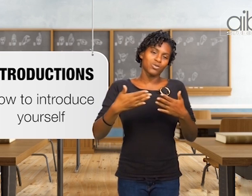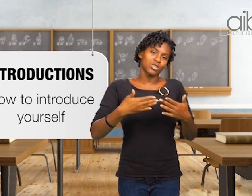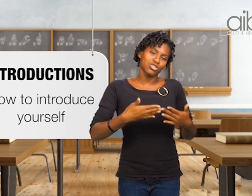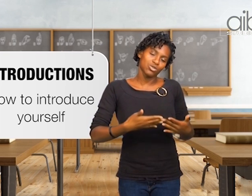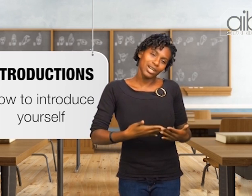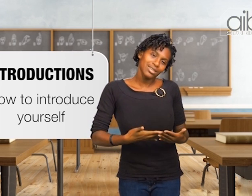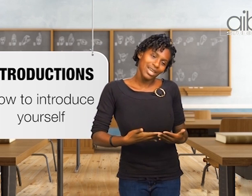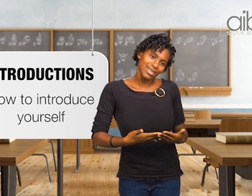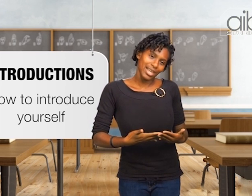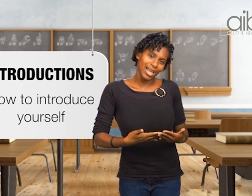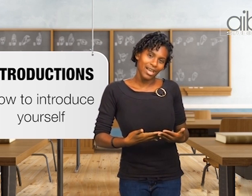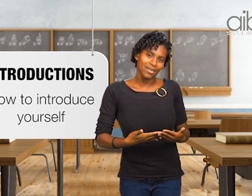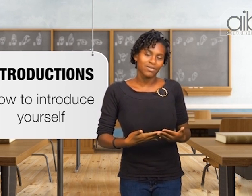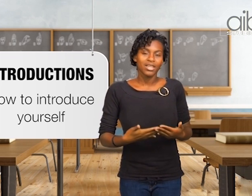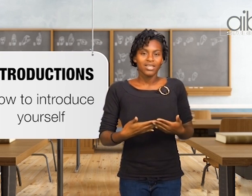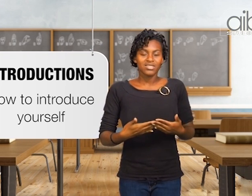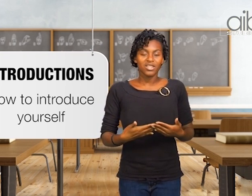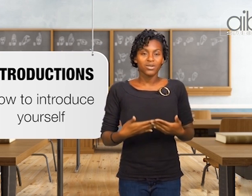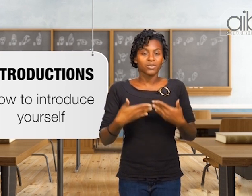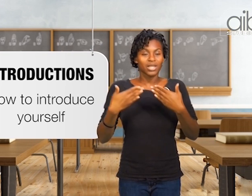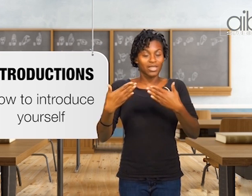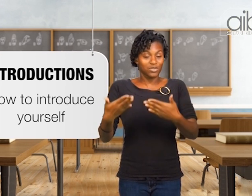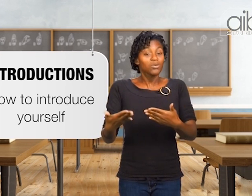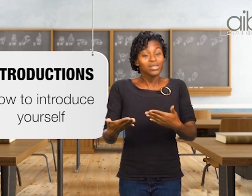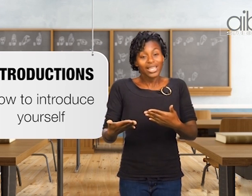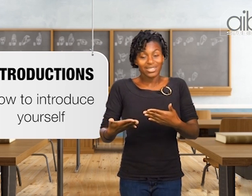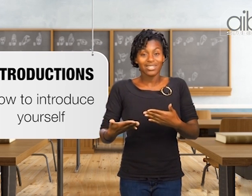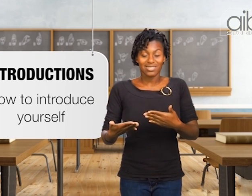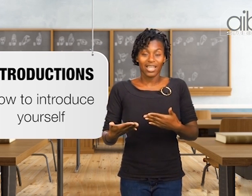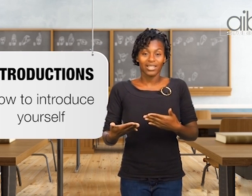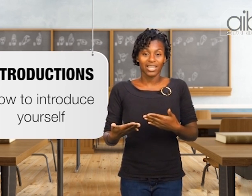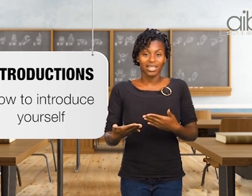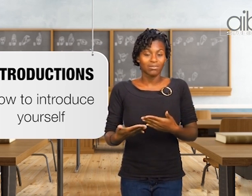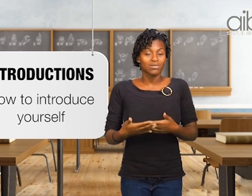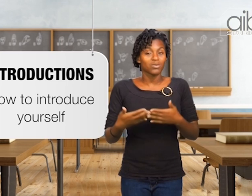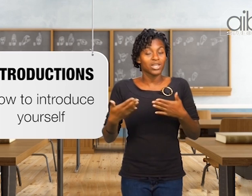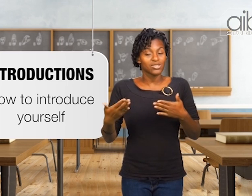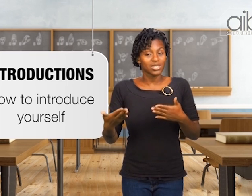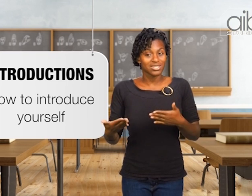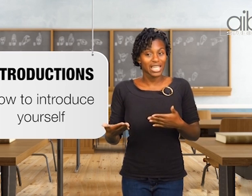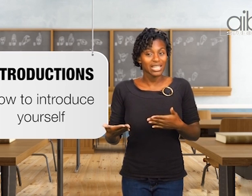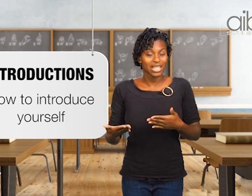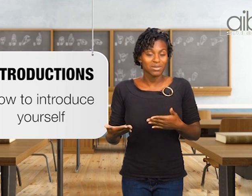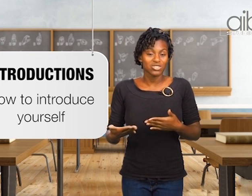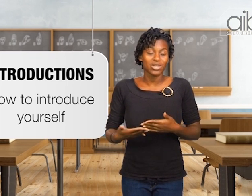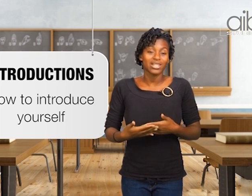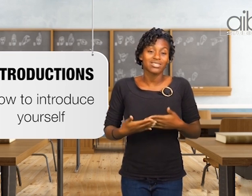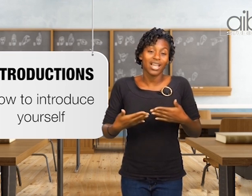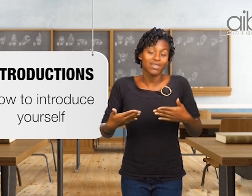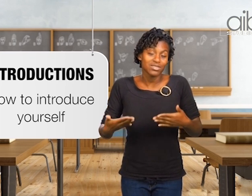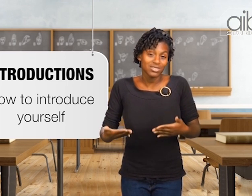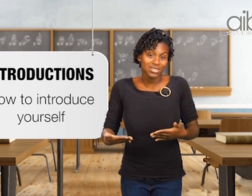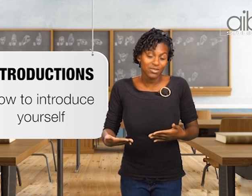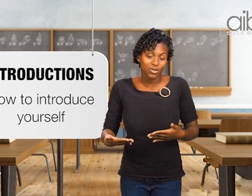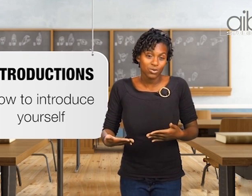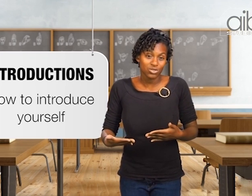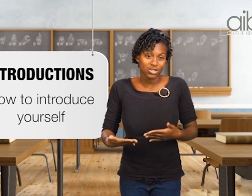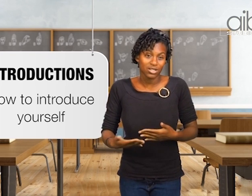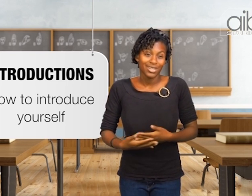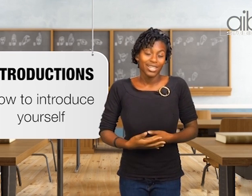different trait that they have. So if you would like to get a sign name, the way you get a sign name is you got to dive into the deaf culture